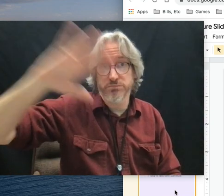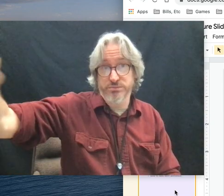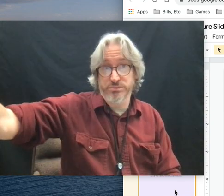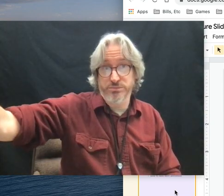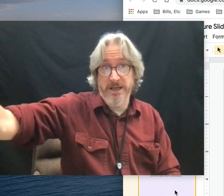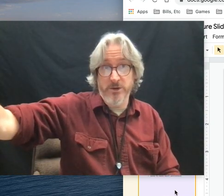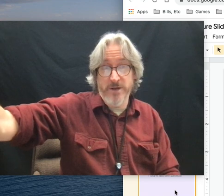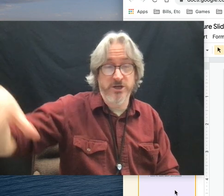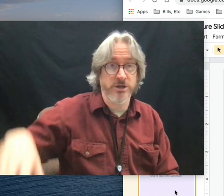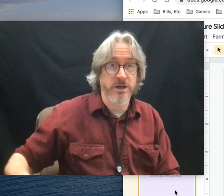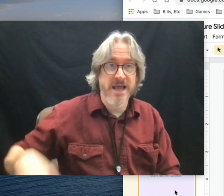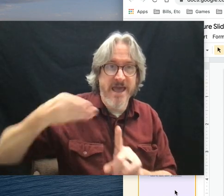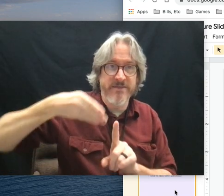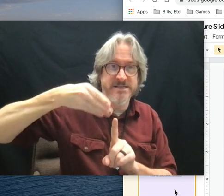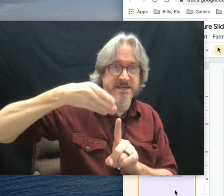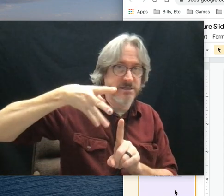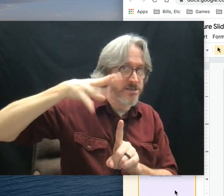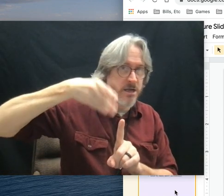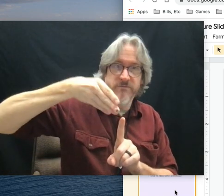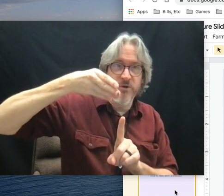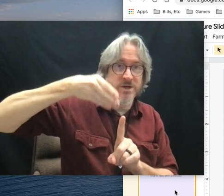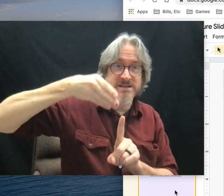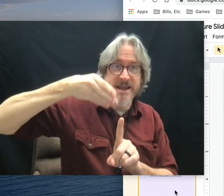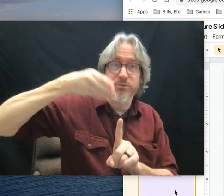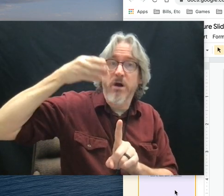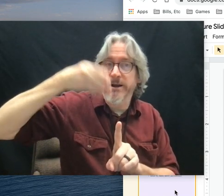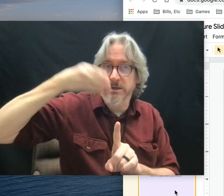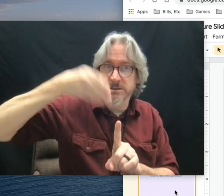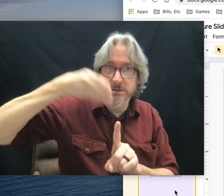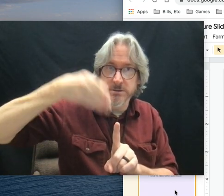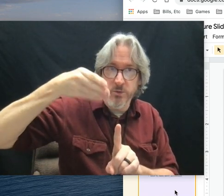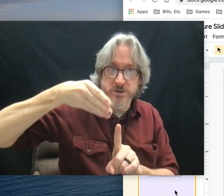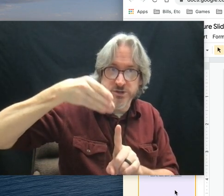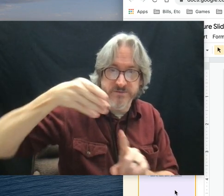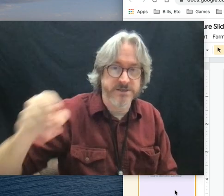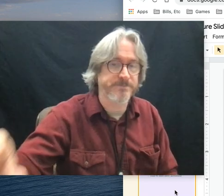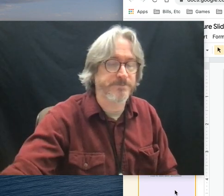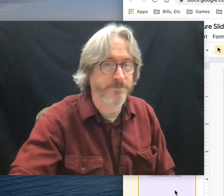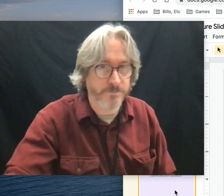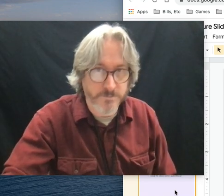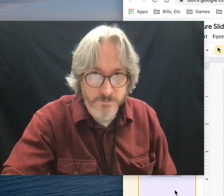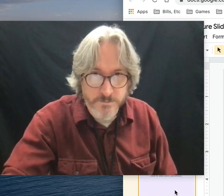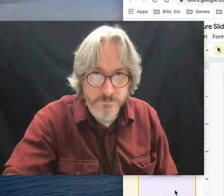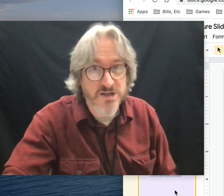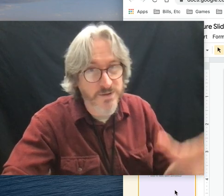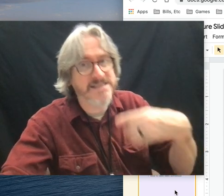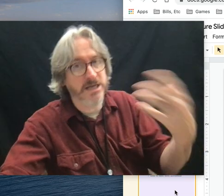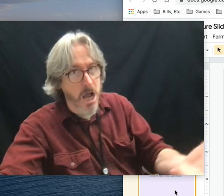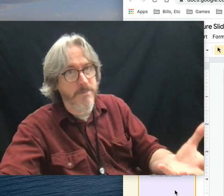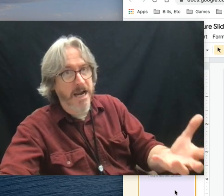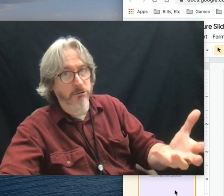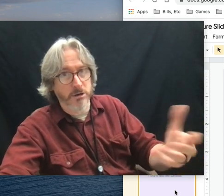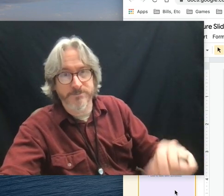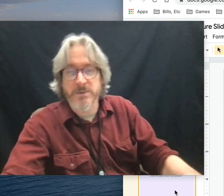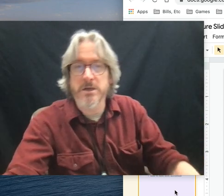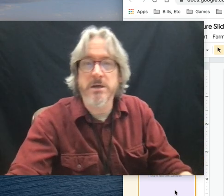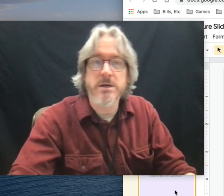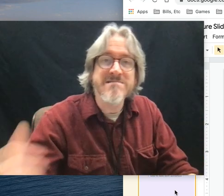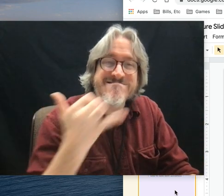something, a location, and this is focus on a product or a service. So that's the common